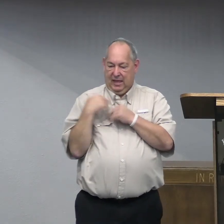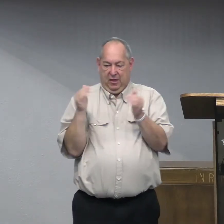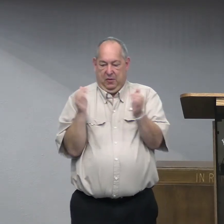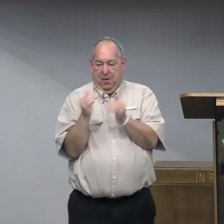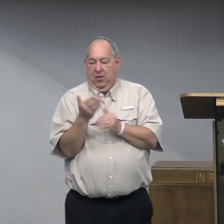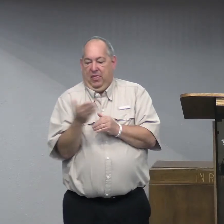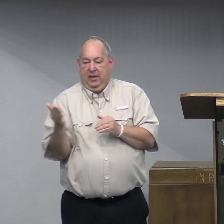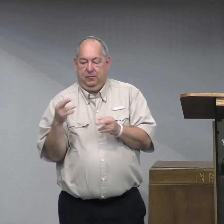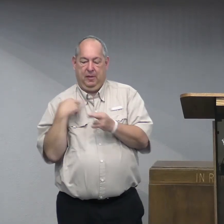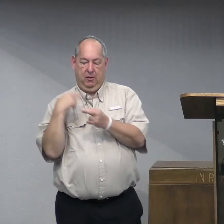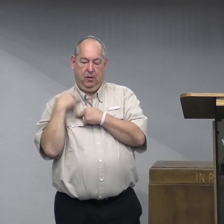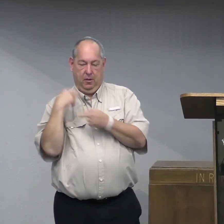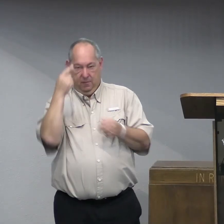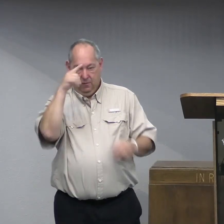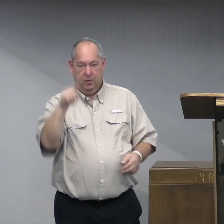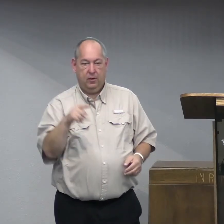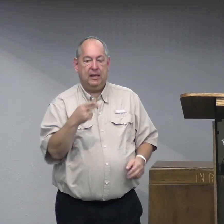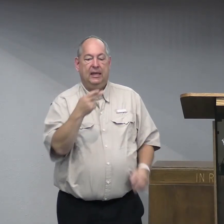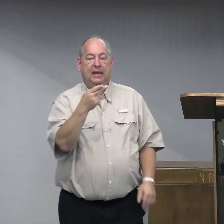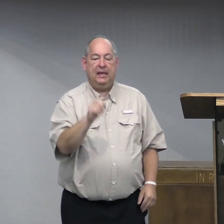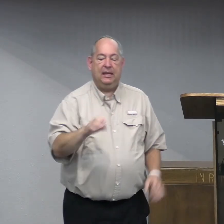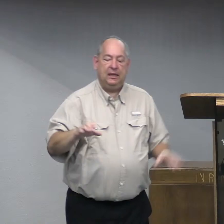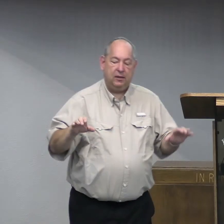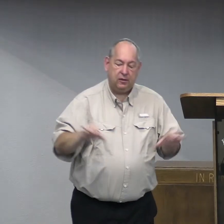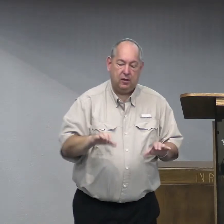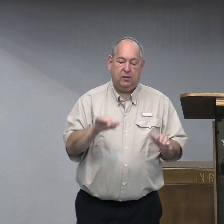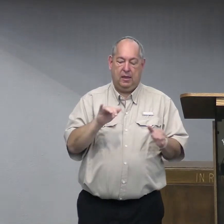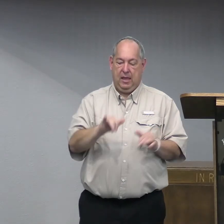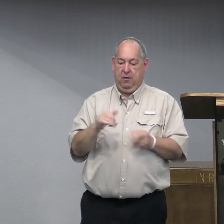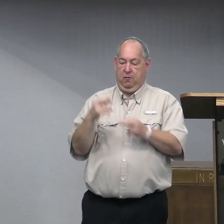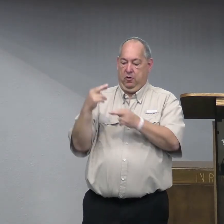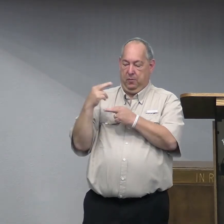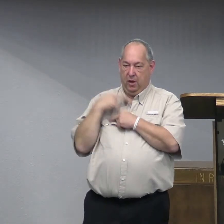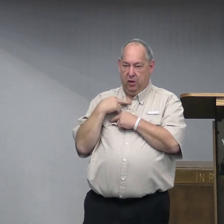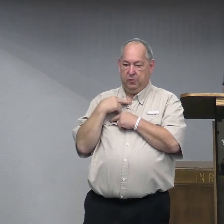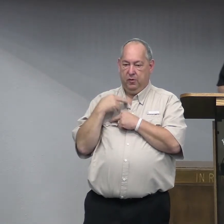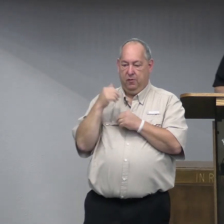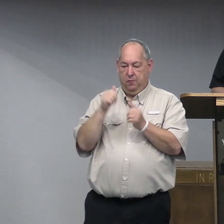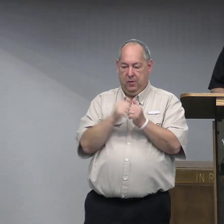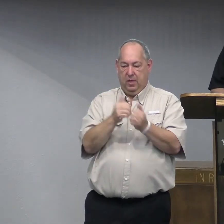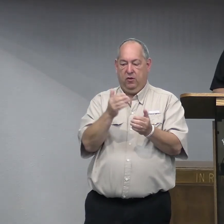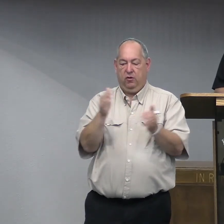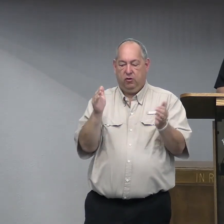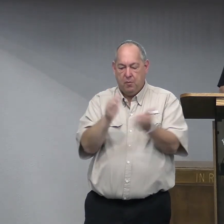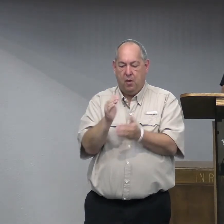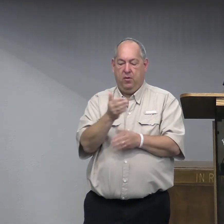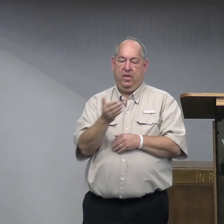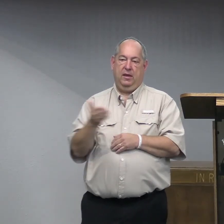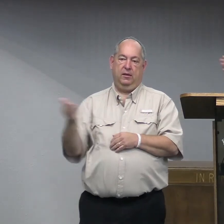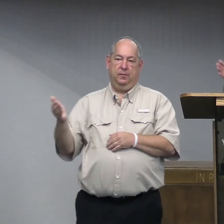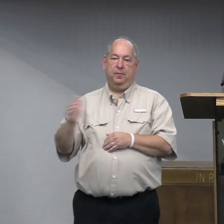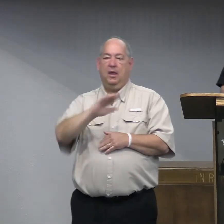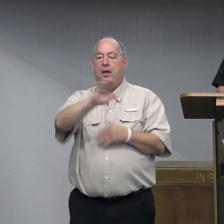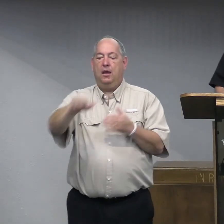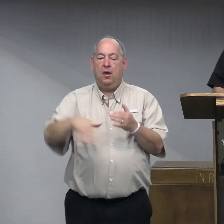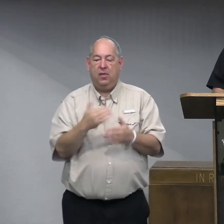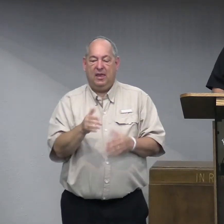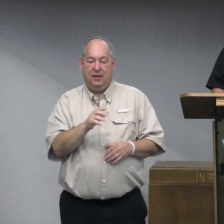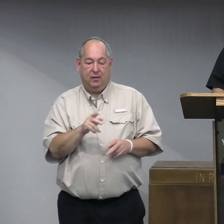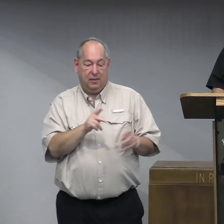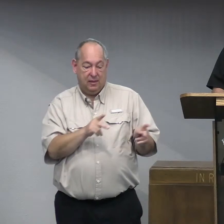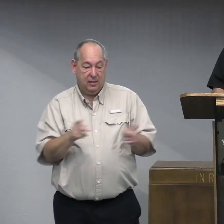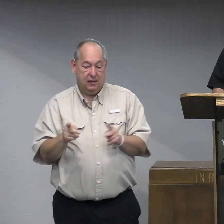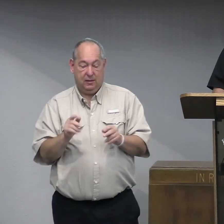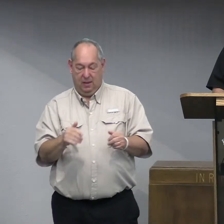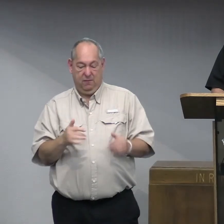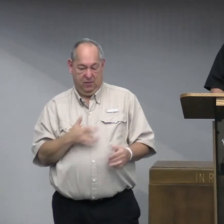smaller things to be responsible. He is someone who is responsible with the small things. In all of these aspects, he could have